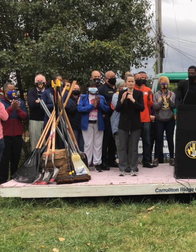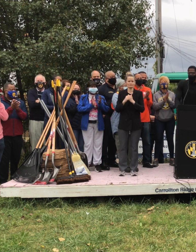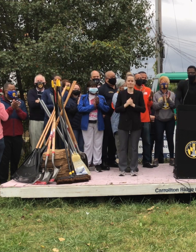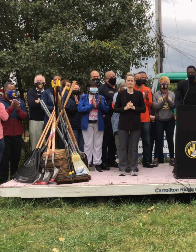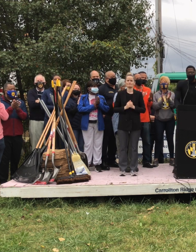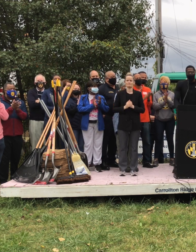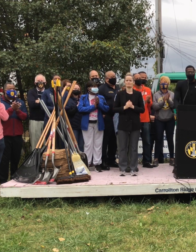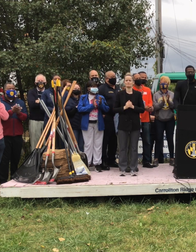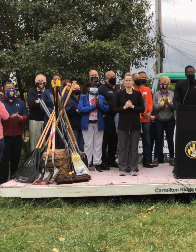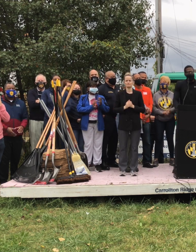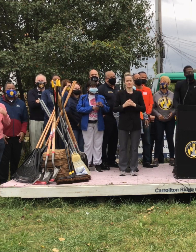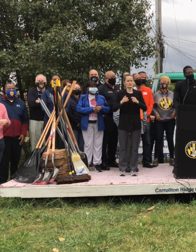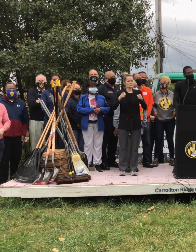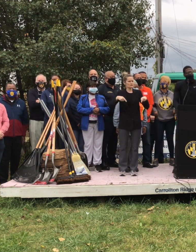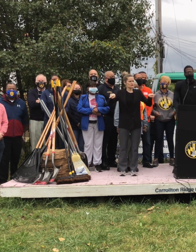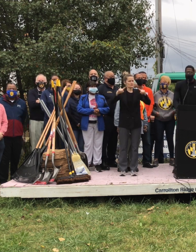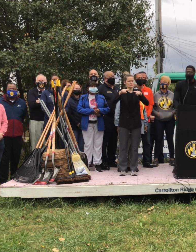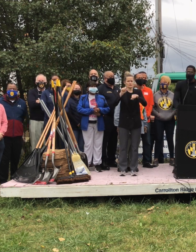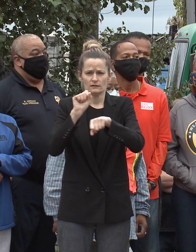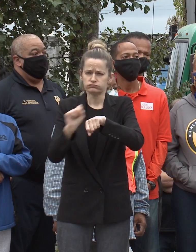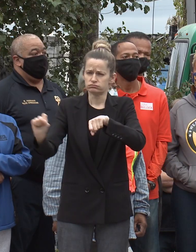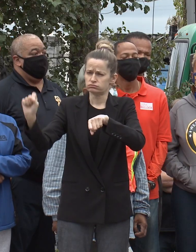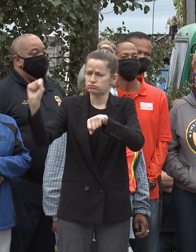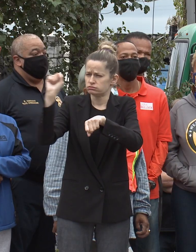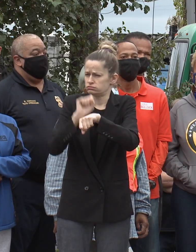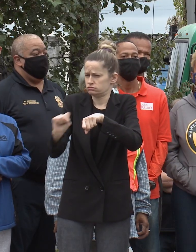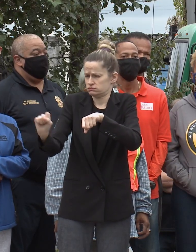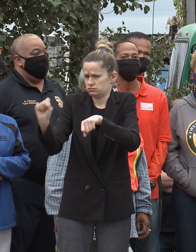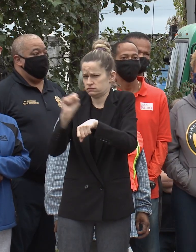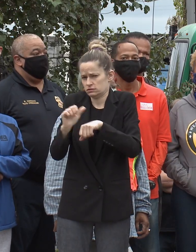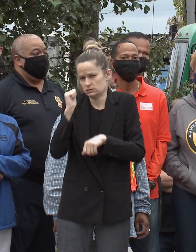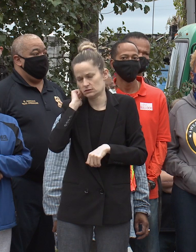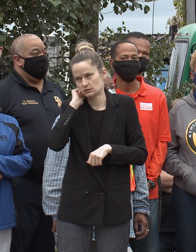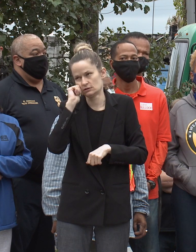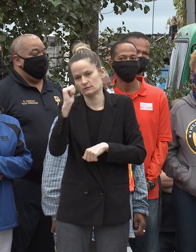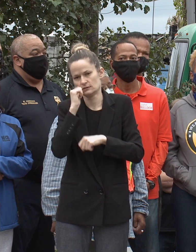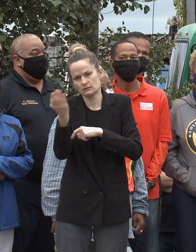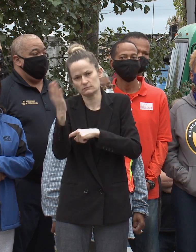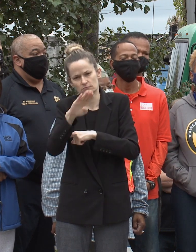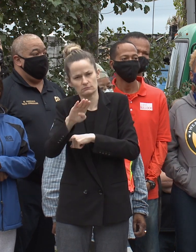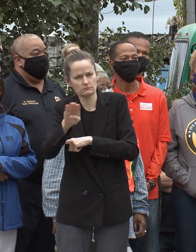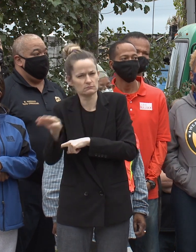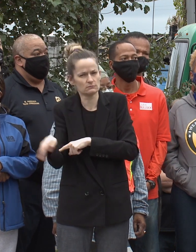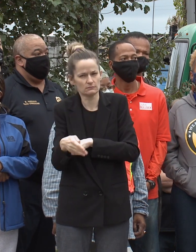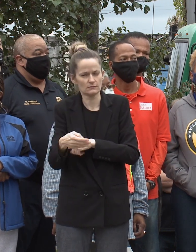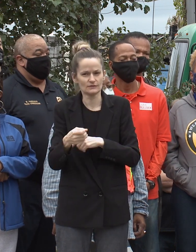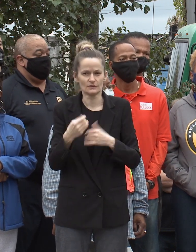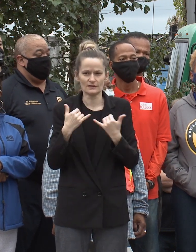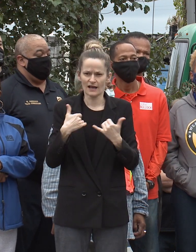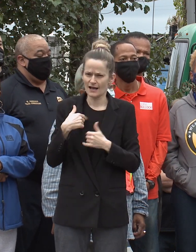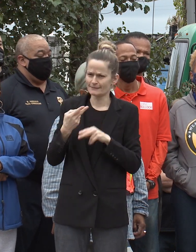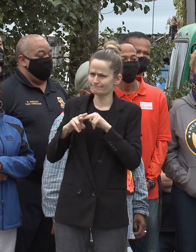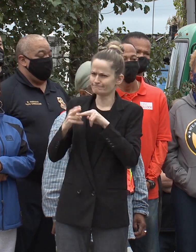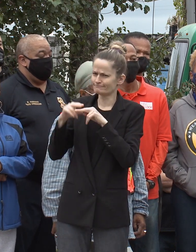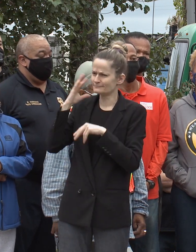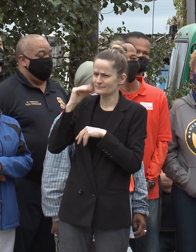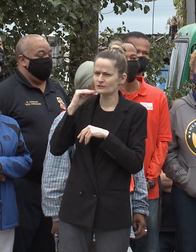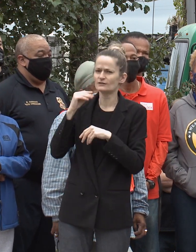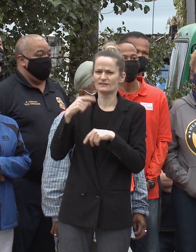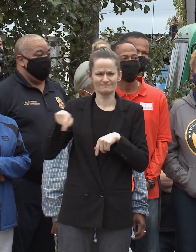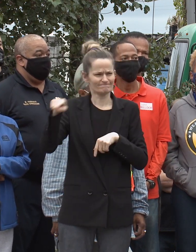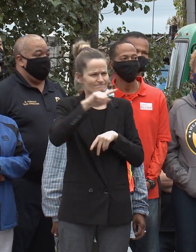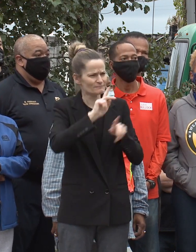They do this work every single day. We're going to get a little bit of it today. So will the rest of the city who is out